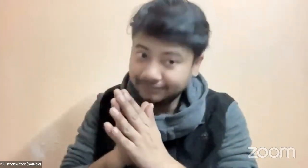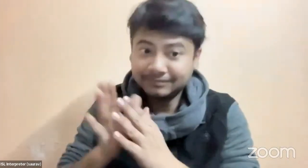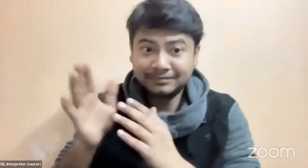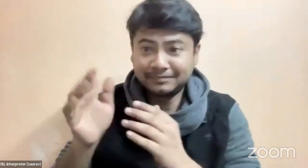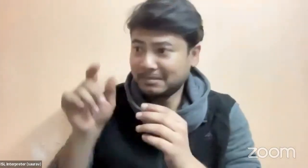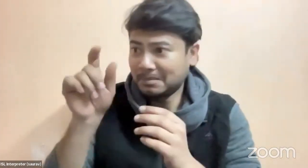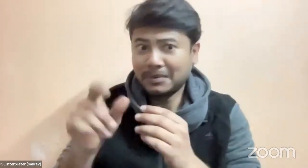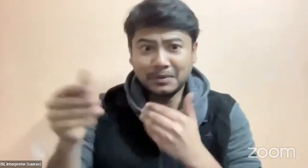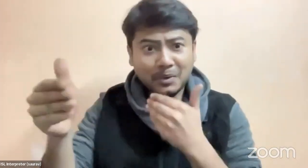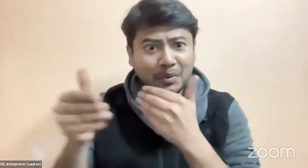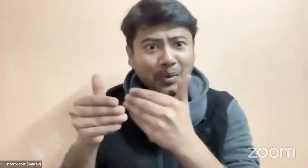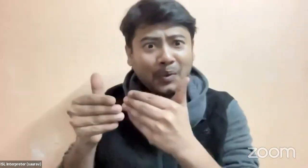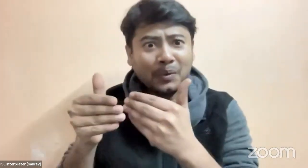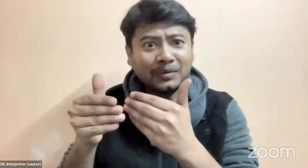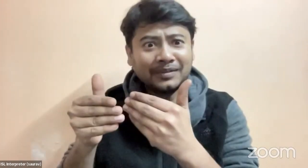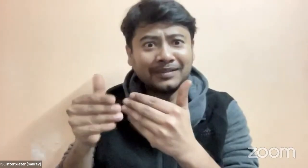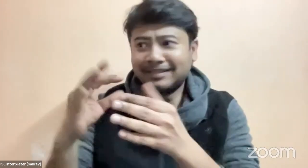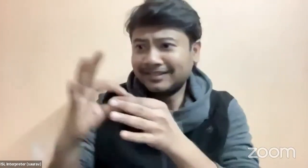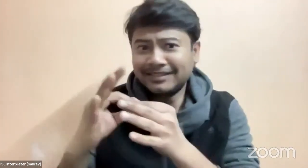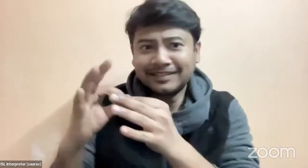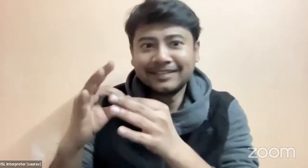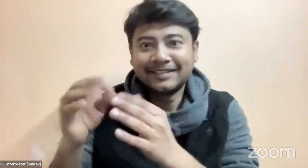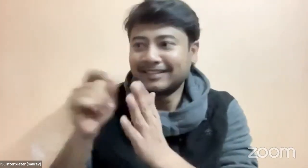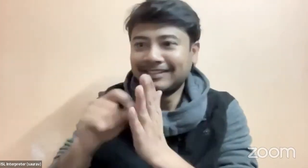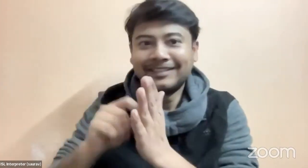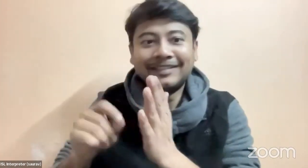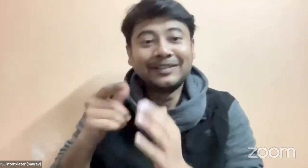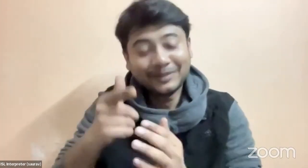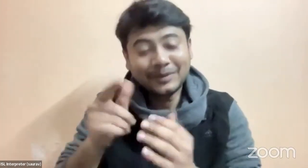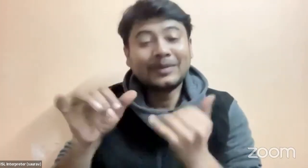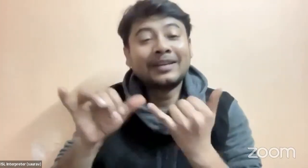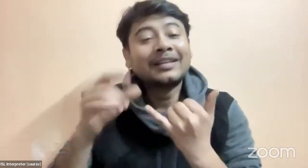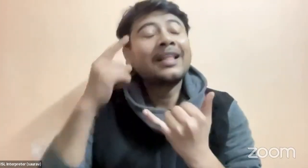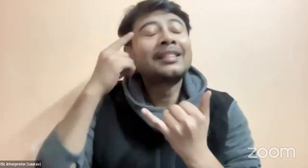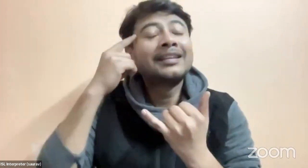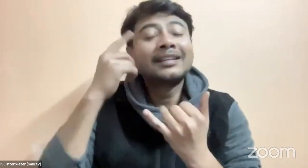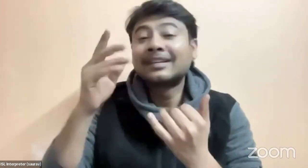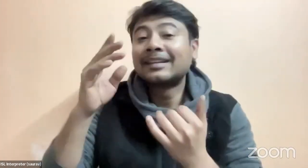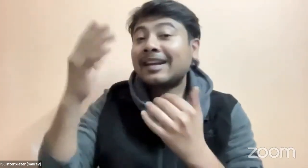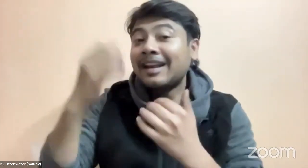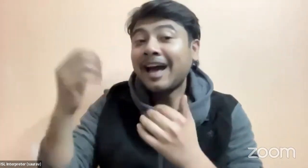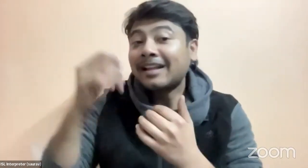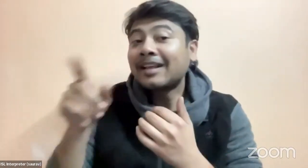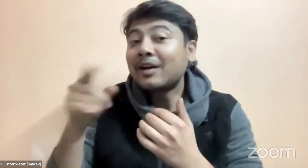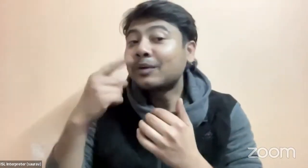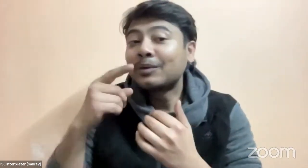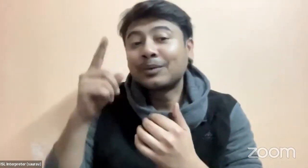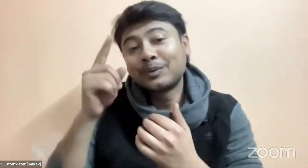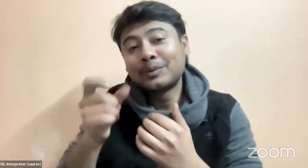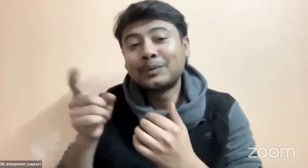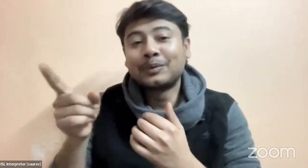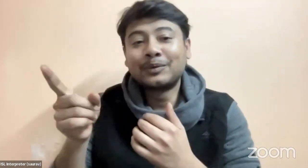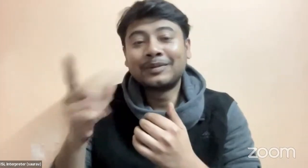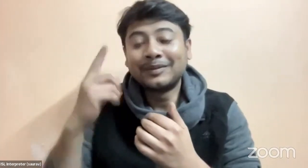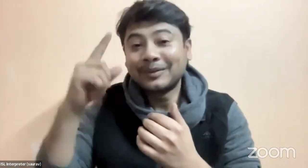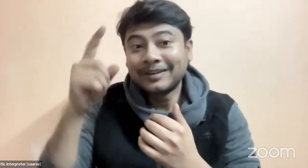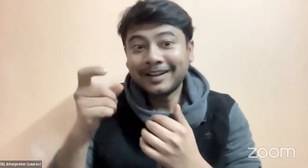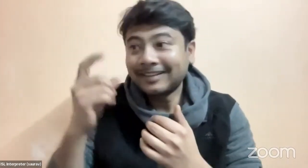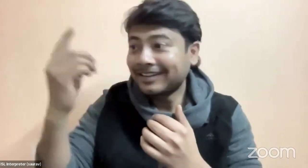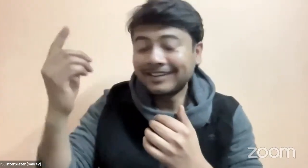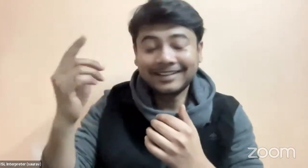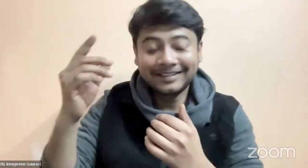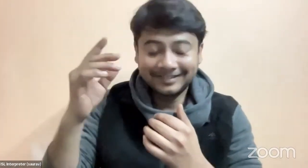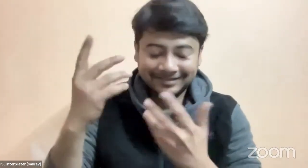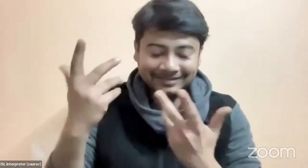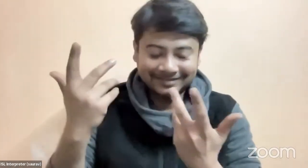guru. So now Krishna is saying, "Ha ha ha, now peace." Why? Because Guruji has come. Now when